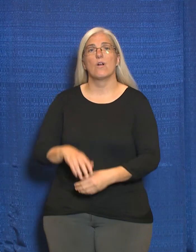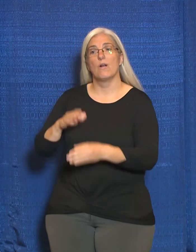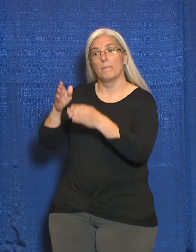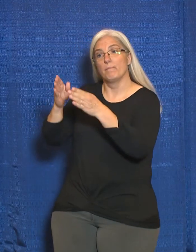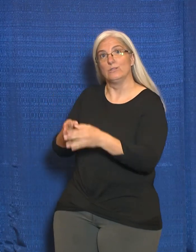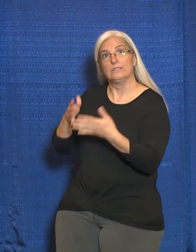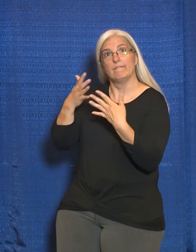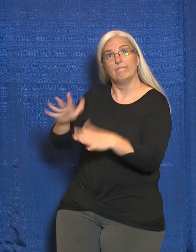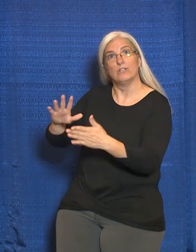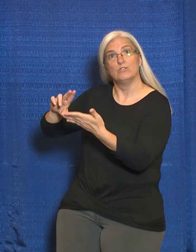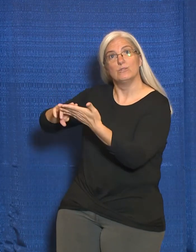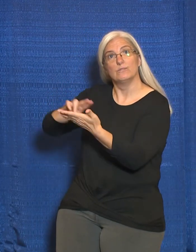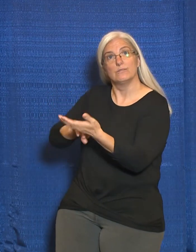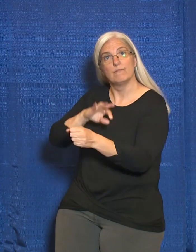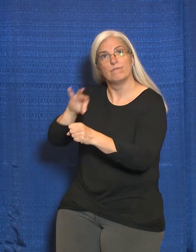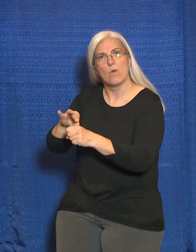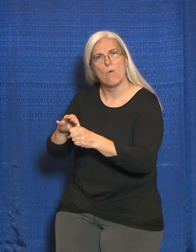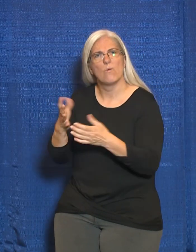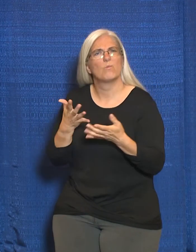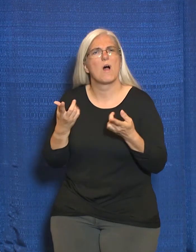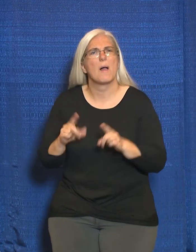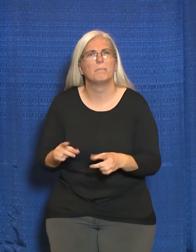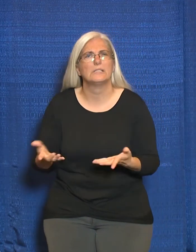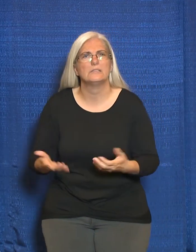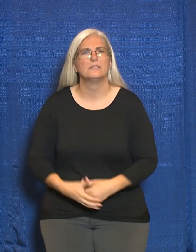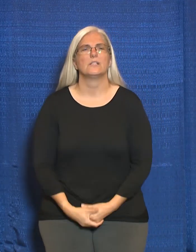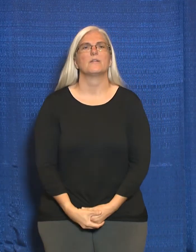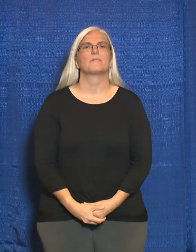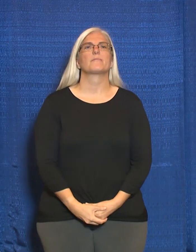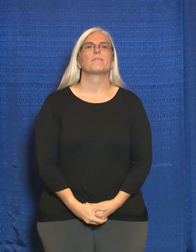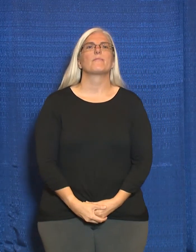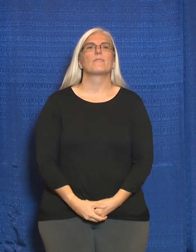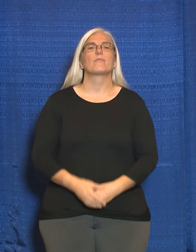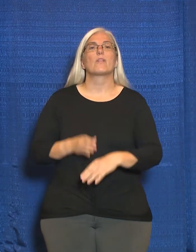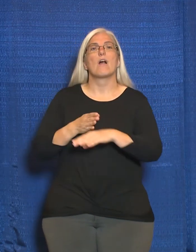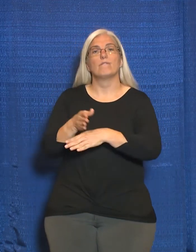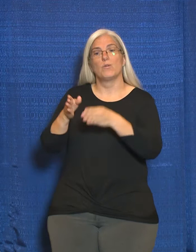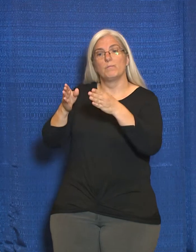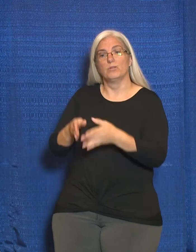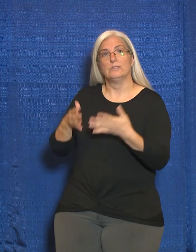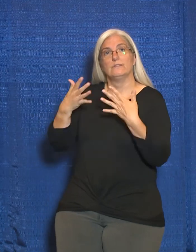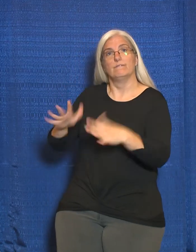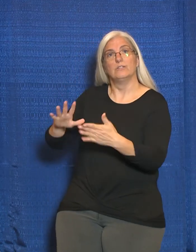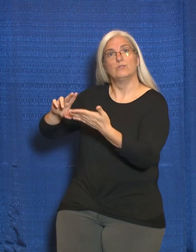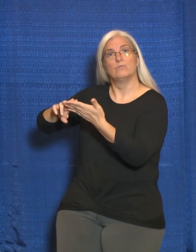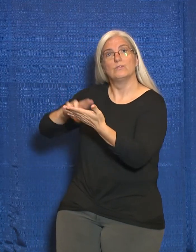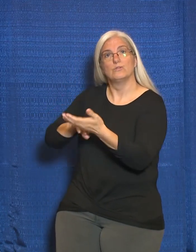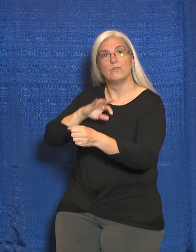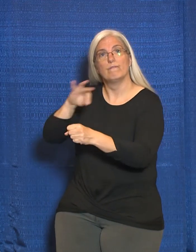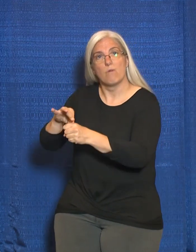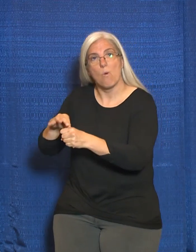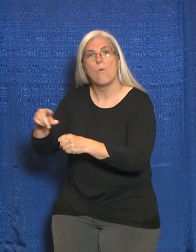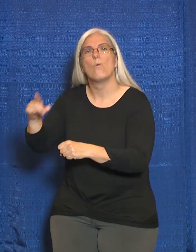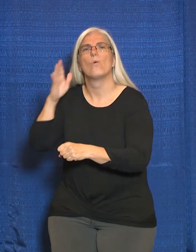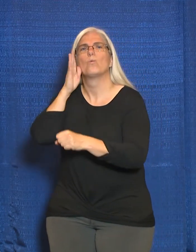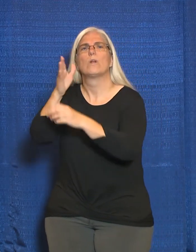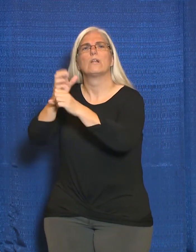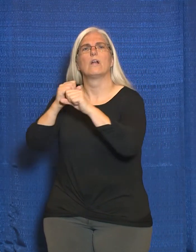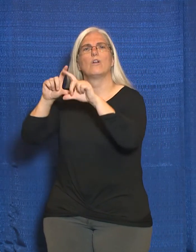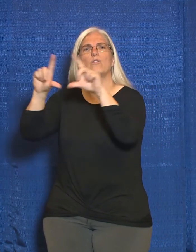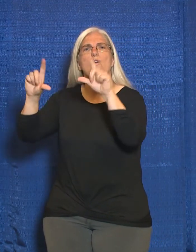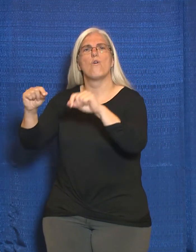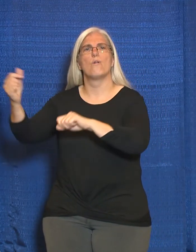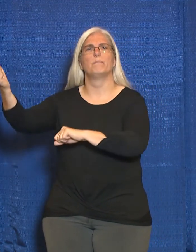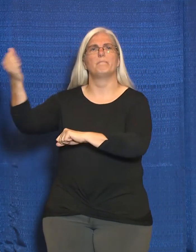What happens after a person registers? After a person registers to vote, they should receive a postcard in